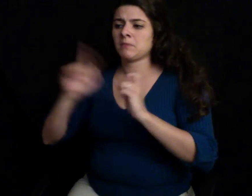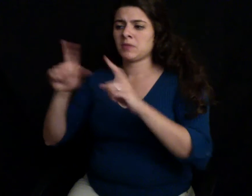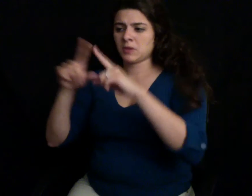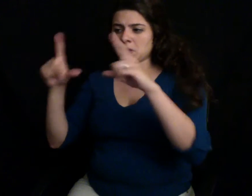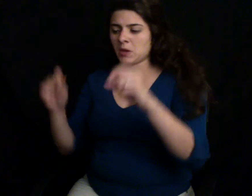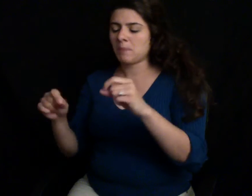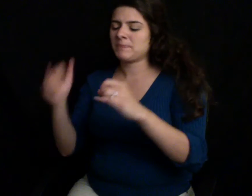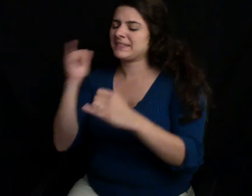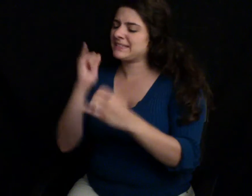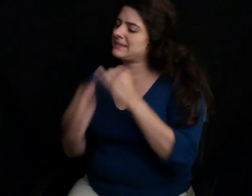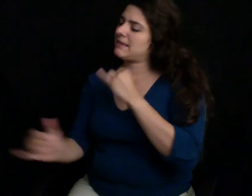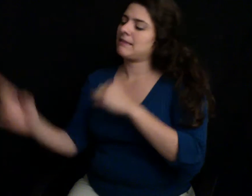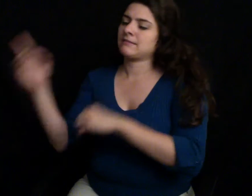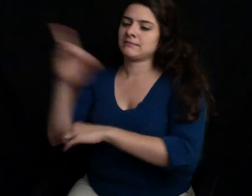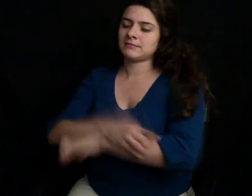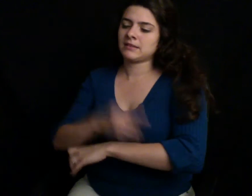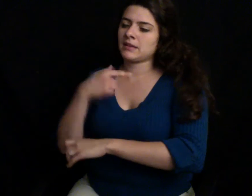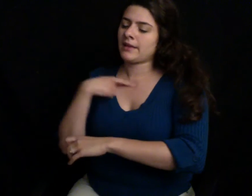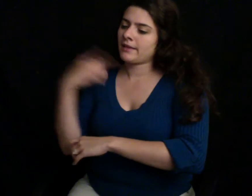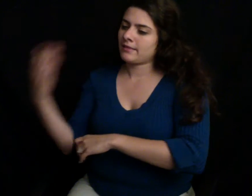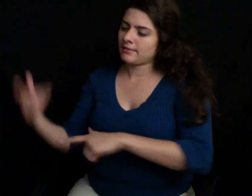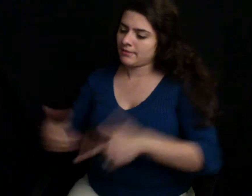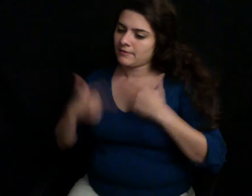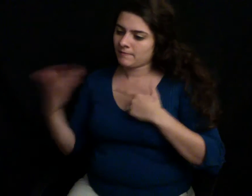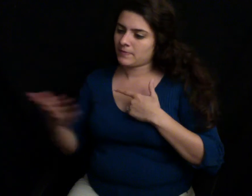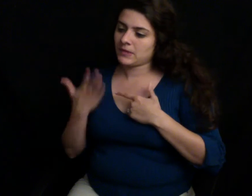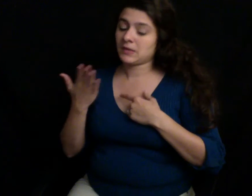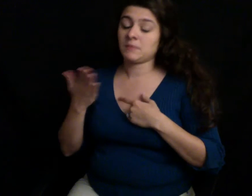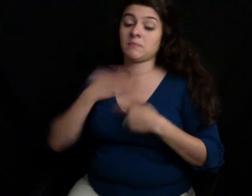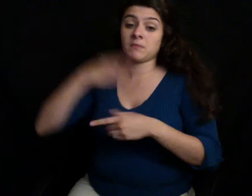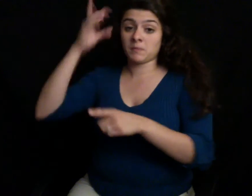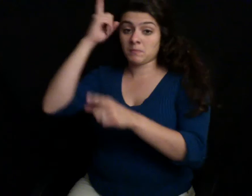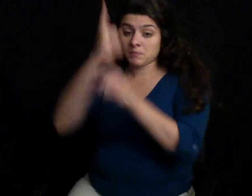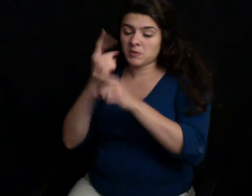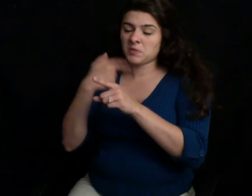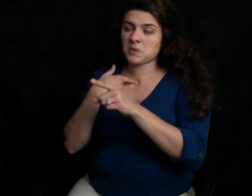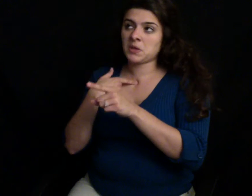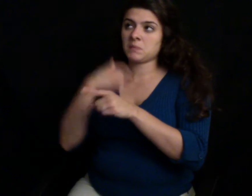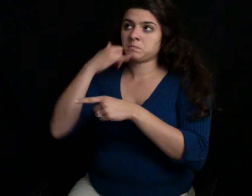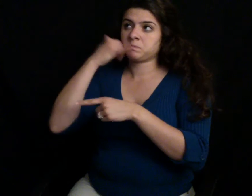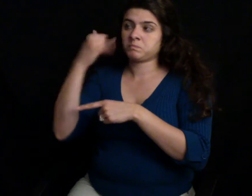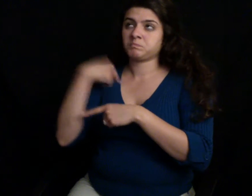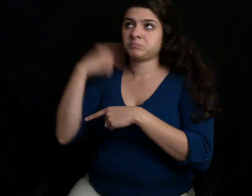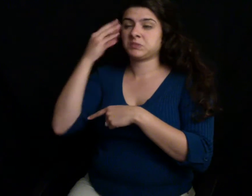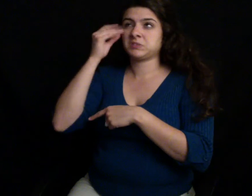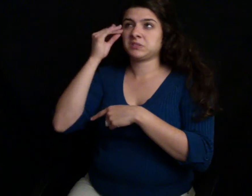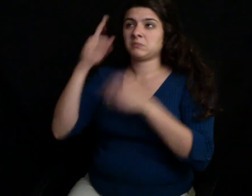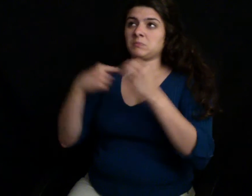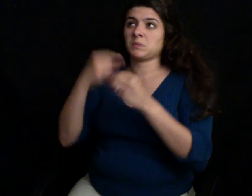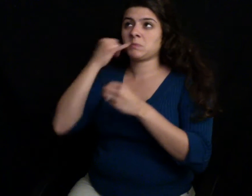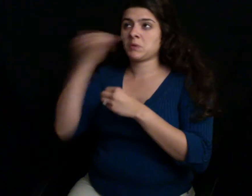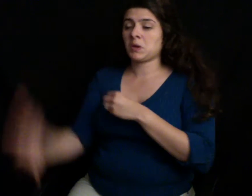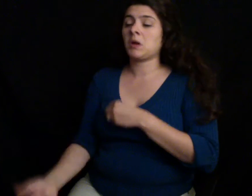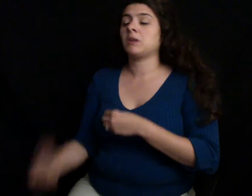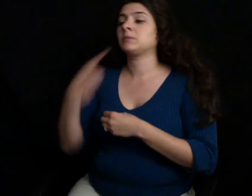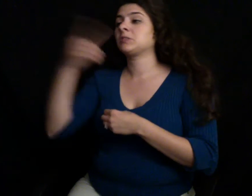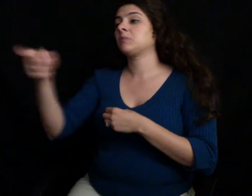freezing. And I was going to go call my brother and tell him, yeah, he was right, man. I should have came home and got a job. I failed. And one of